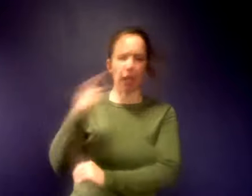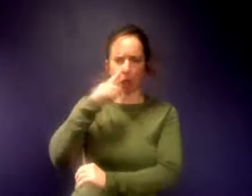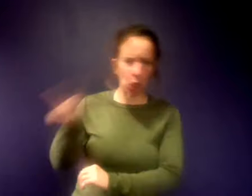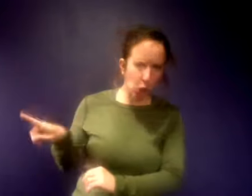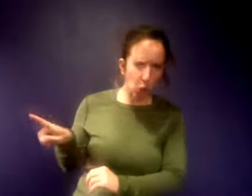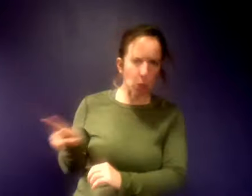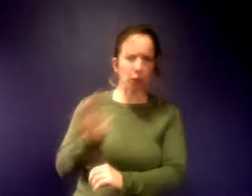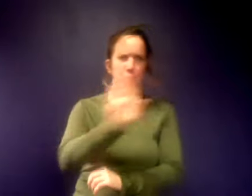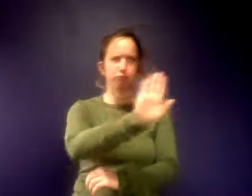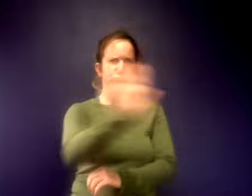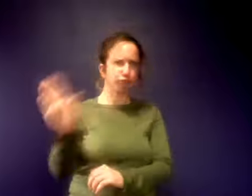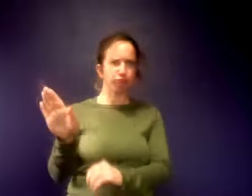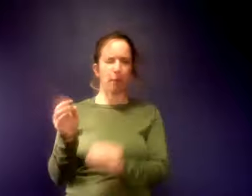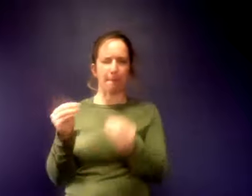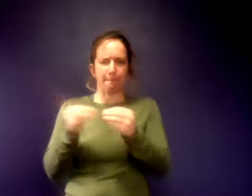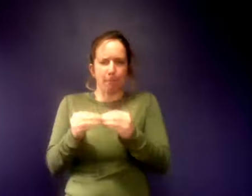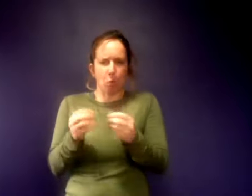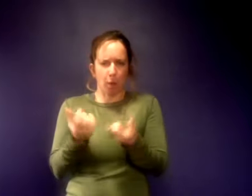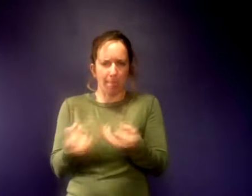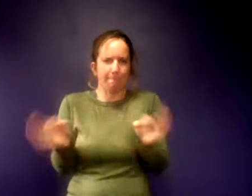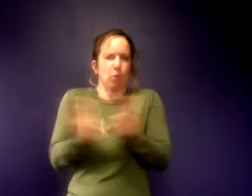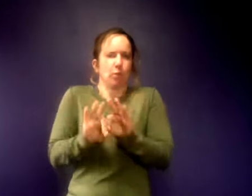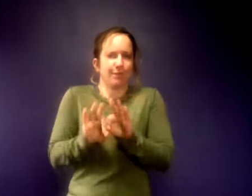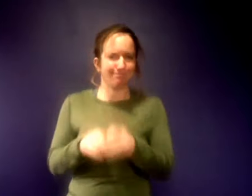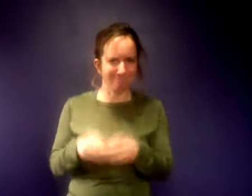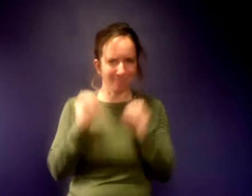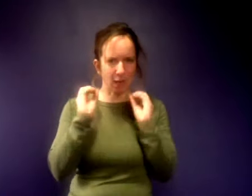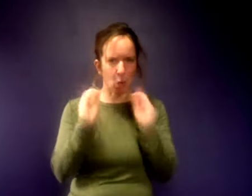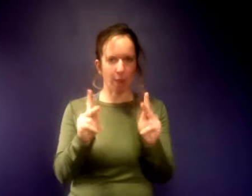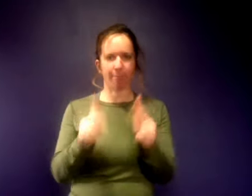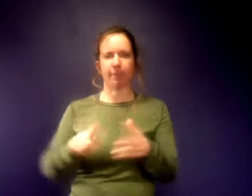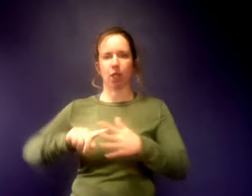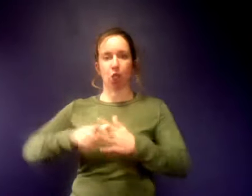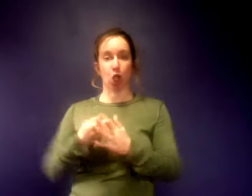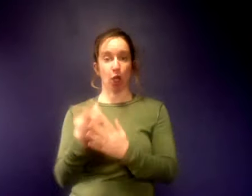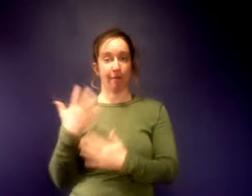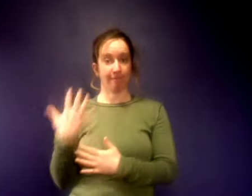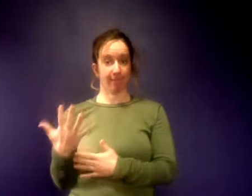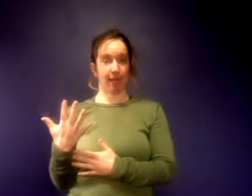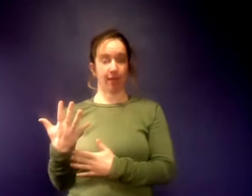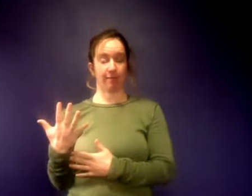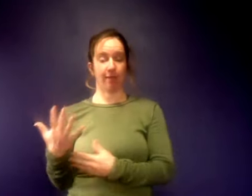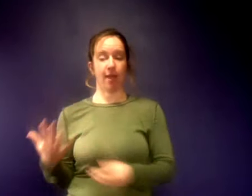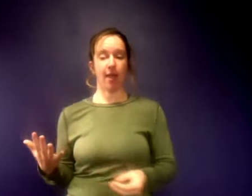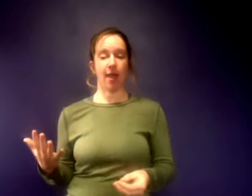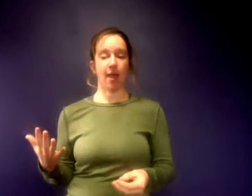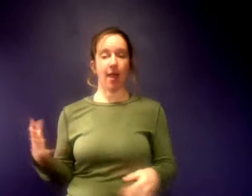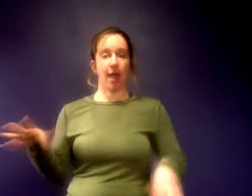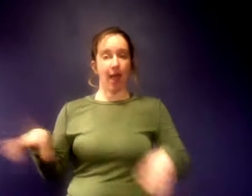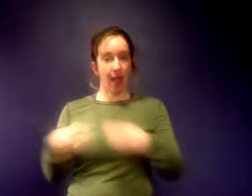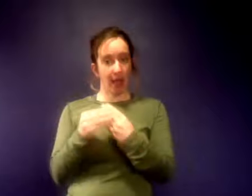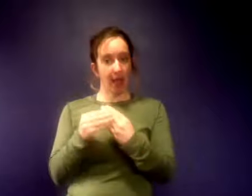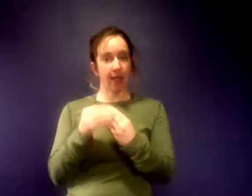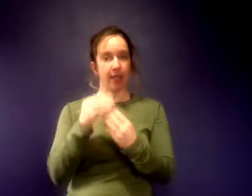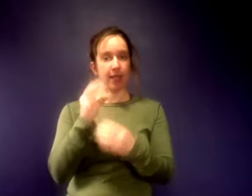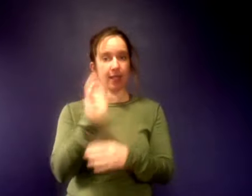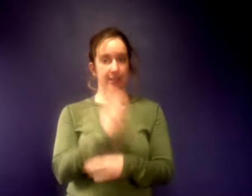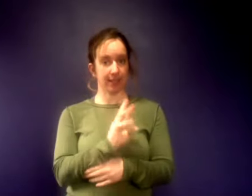and we're going to add 6 to it. So we go 1, 2, 3, 4,